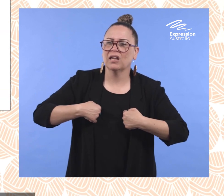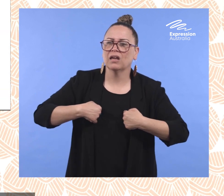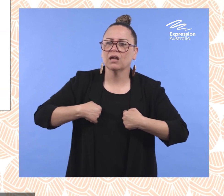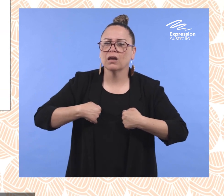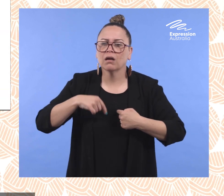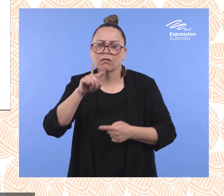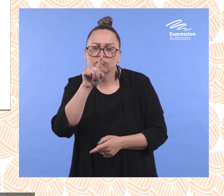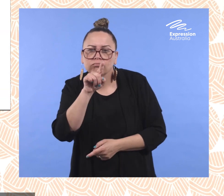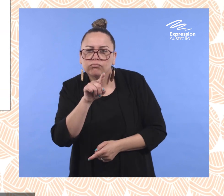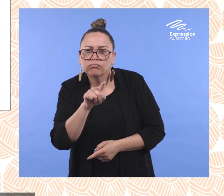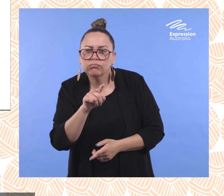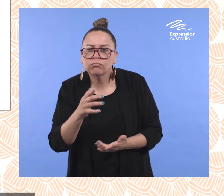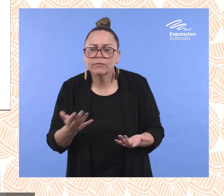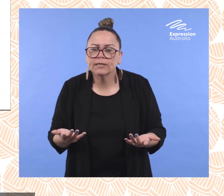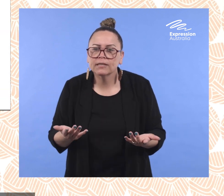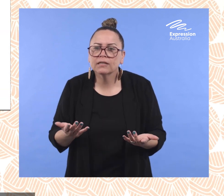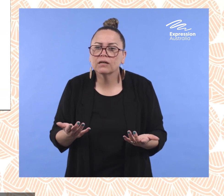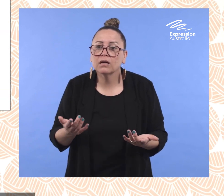How do we...